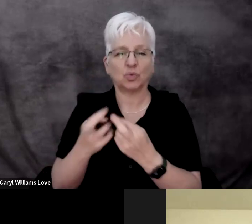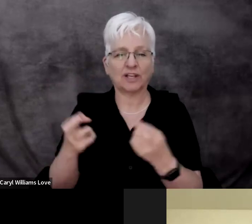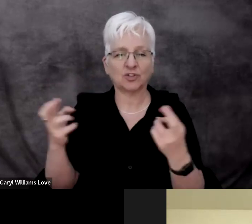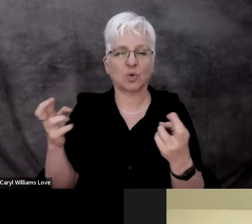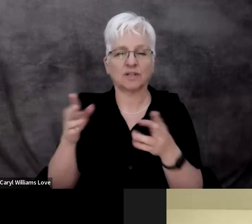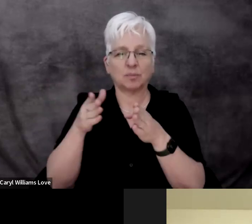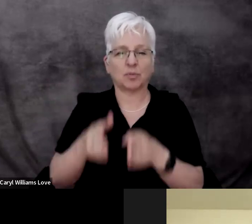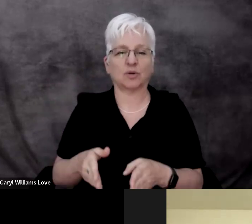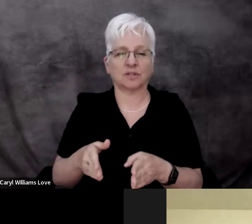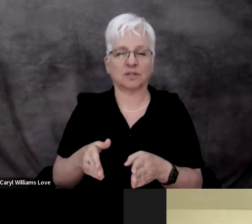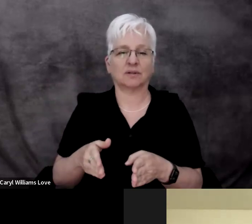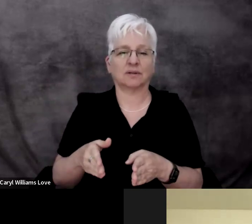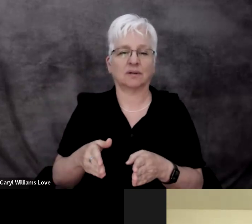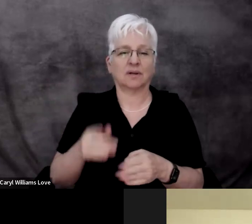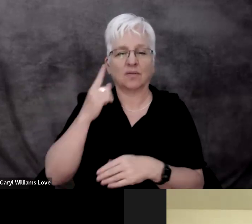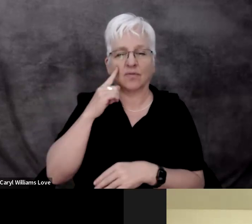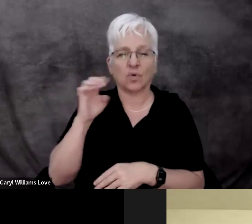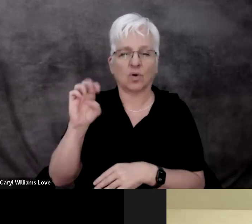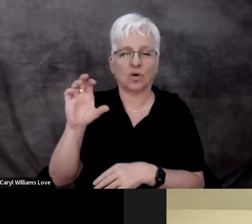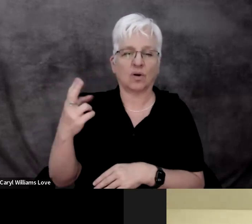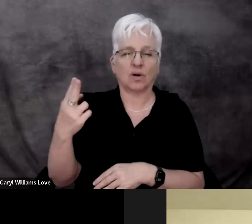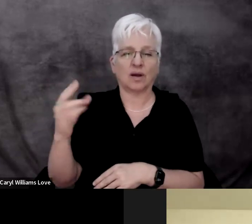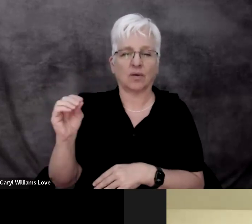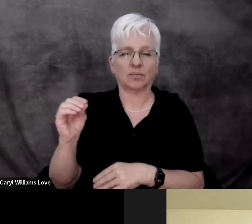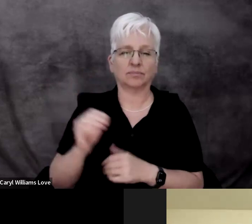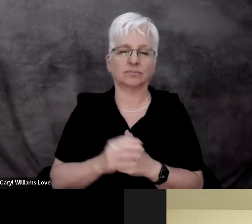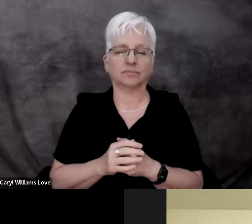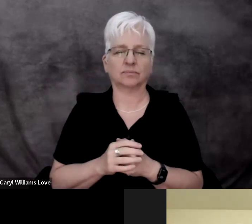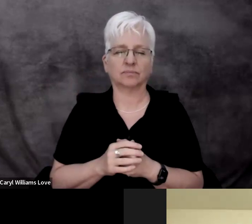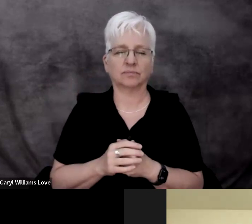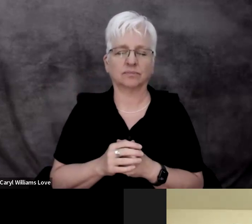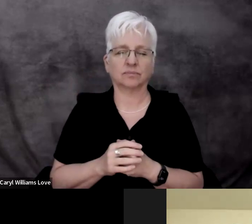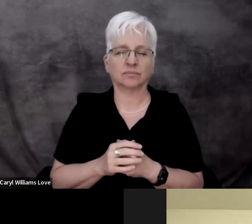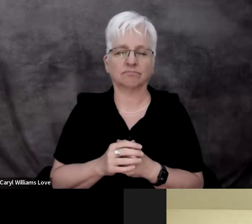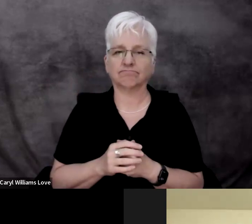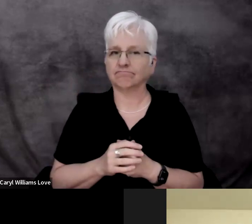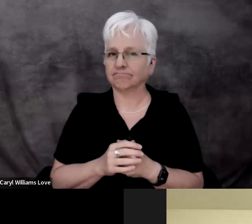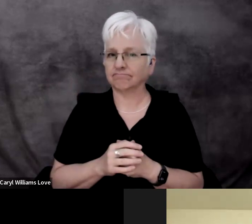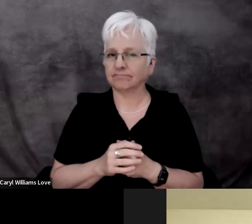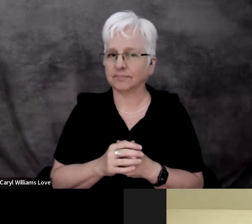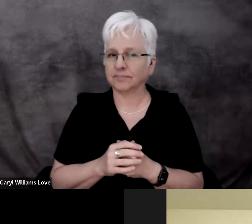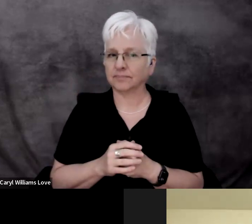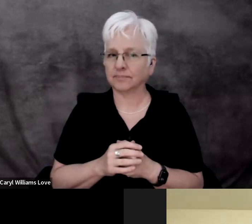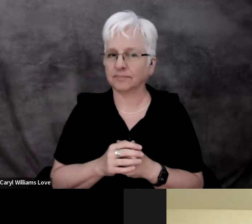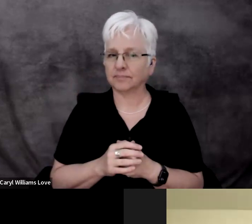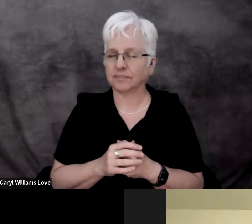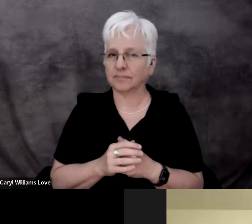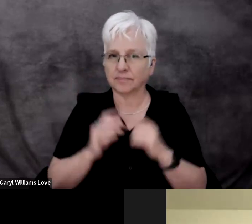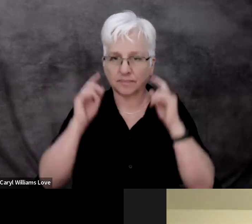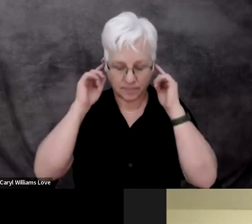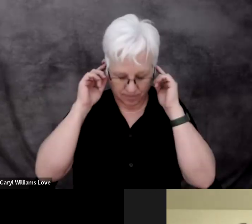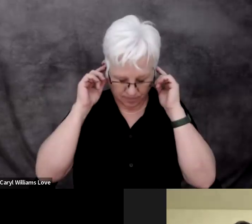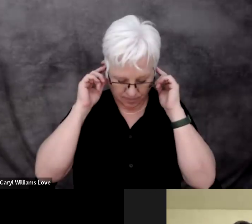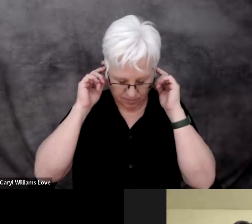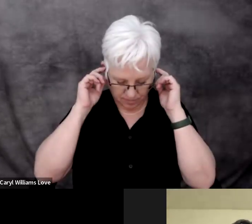IDD that we're doing across the stage. I can tell you more about it after the meeting if you don't know about that. Jermaine and Mikhail, I